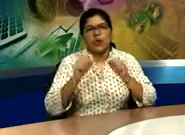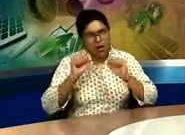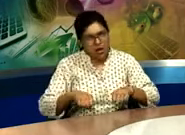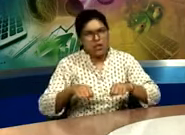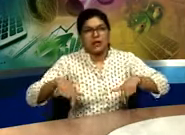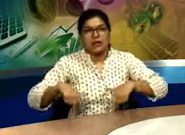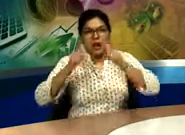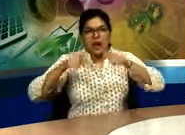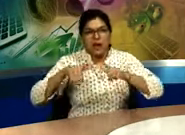child.